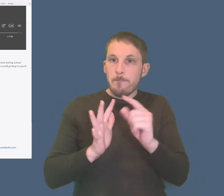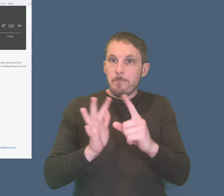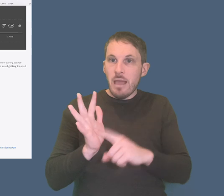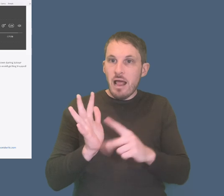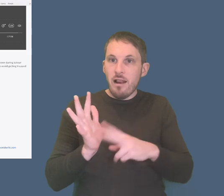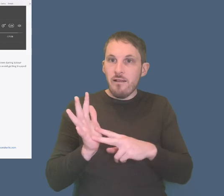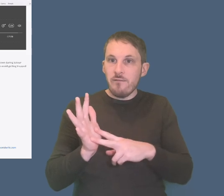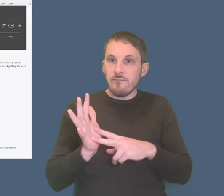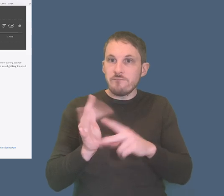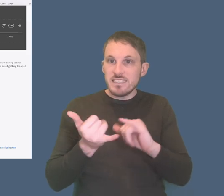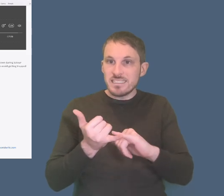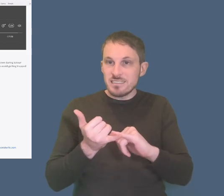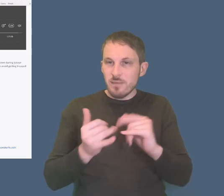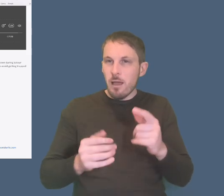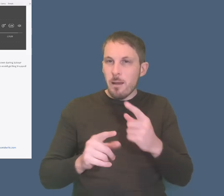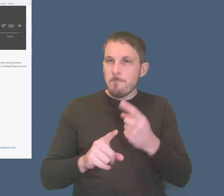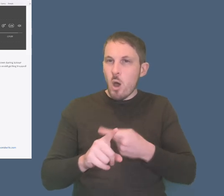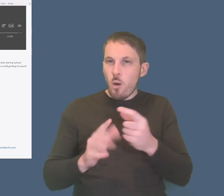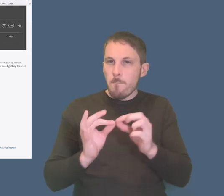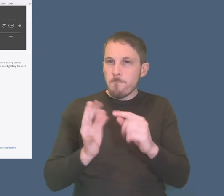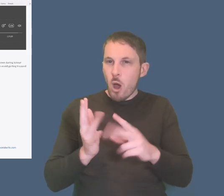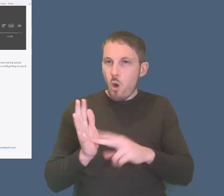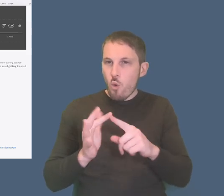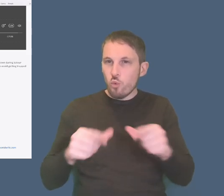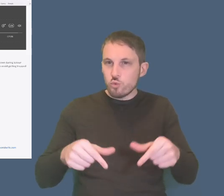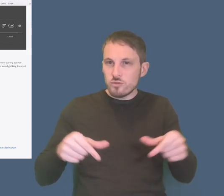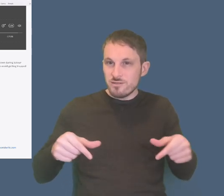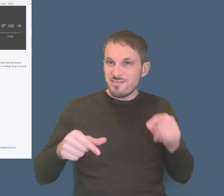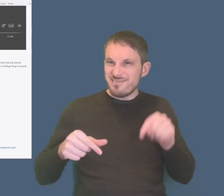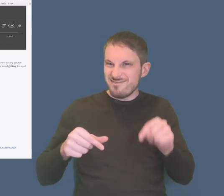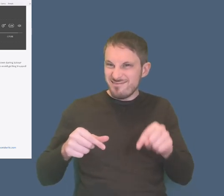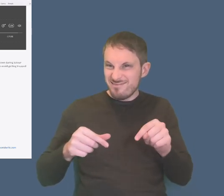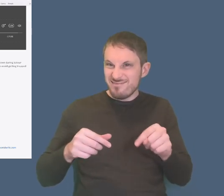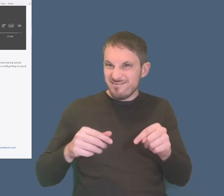a curve. It isn't a tube like a PVC